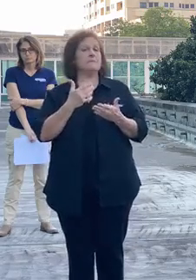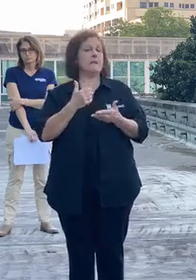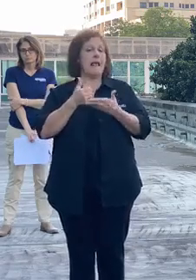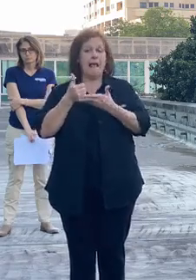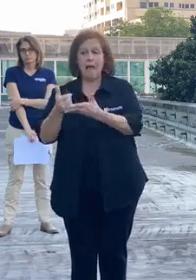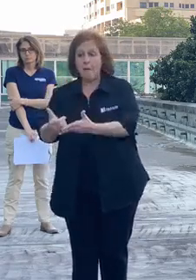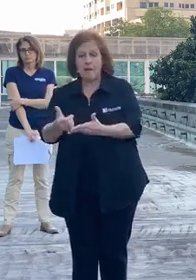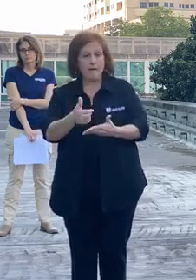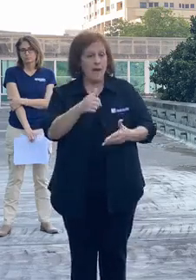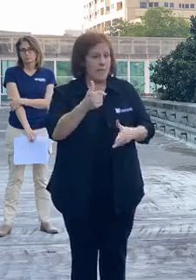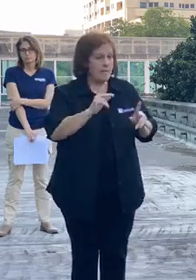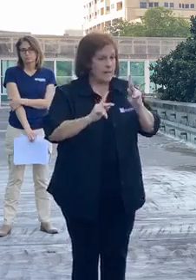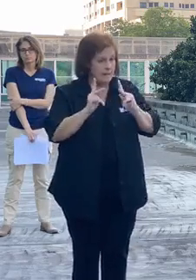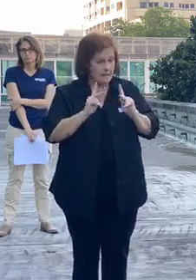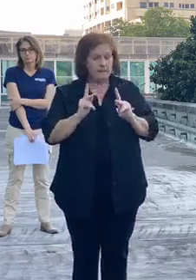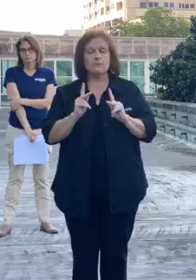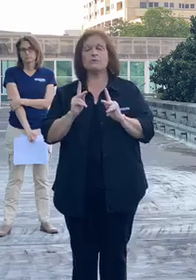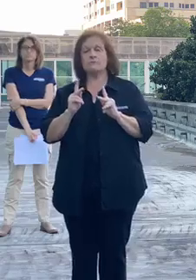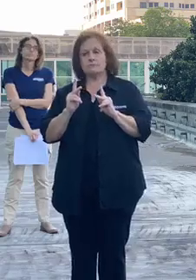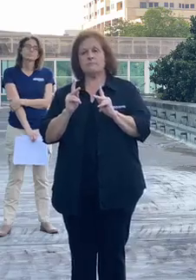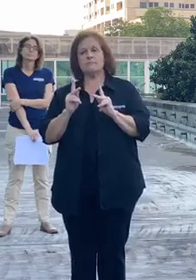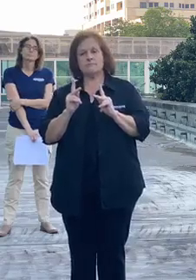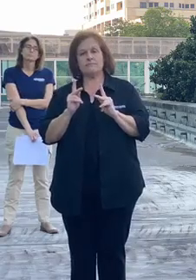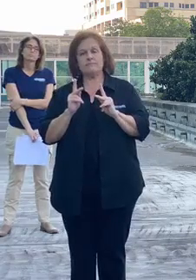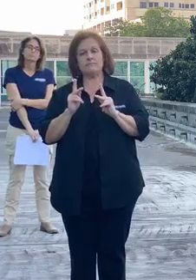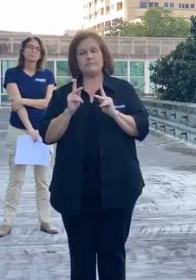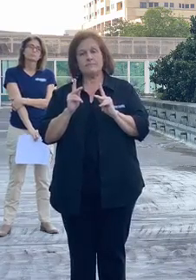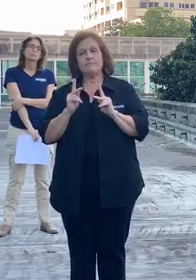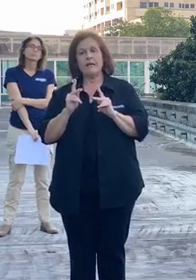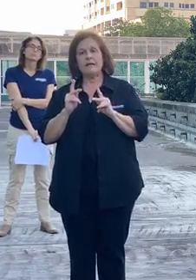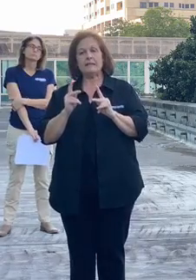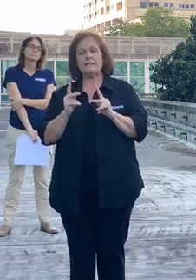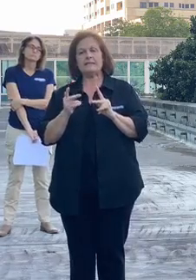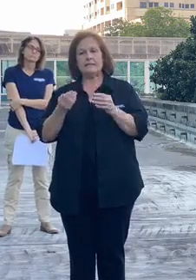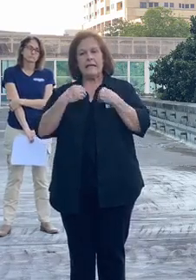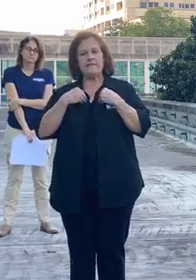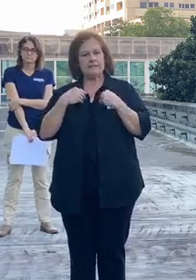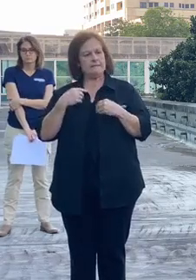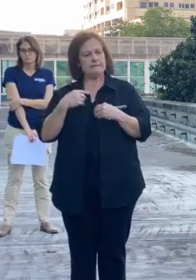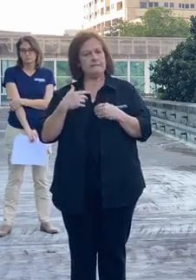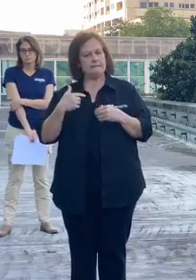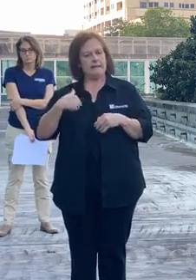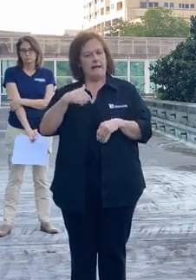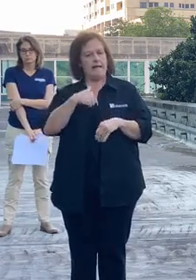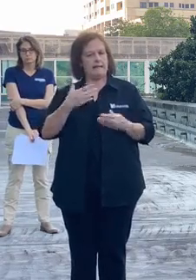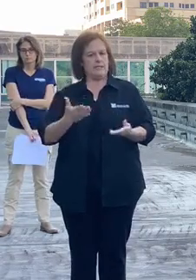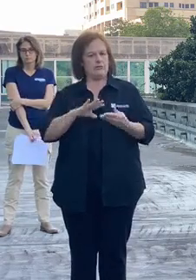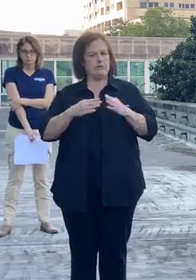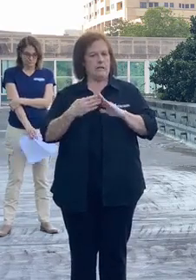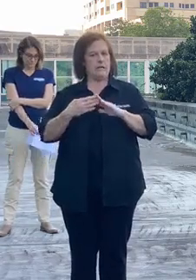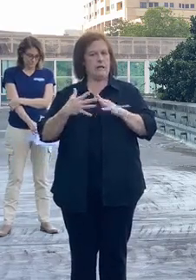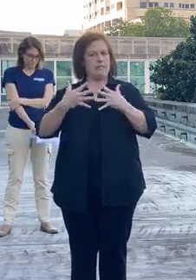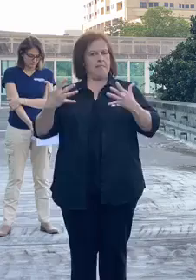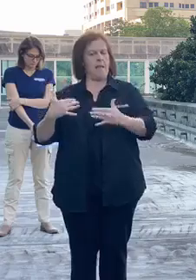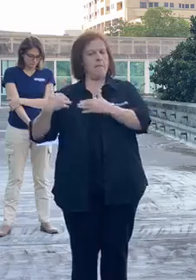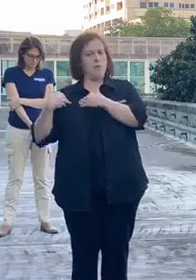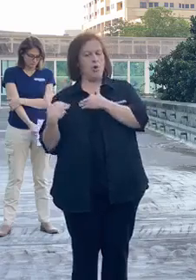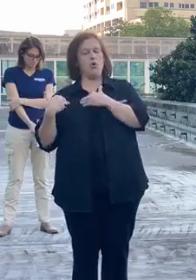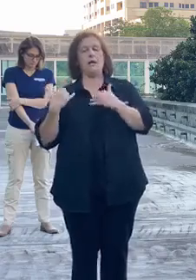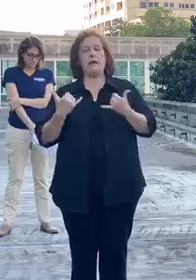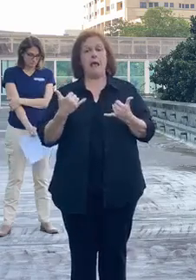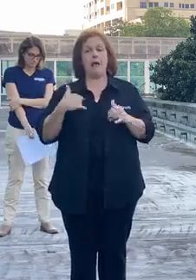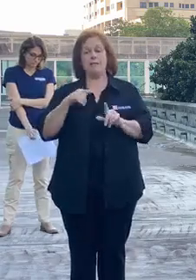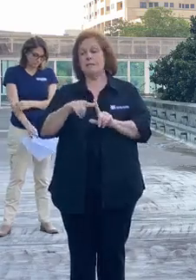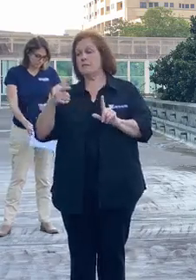where they are, it puts us, the burden back on the city of New Orleans. So with that, I'm going to turn it over